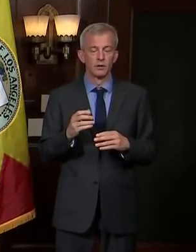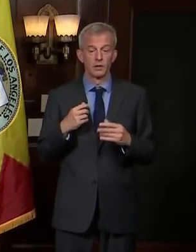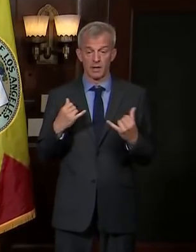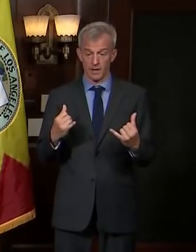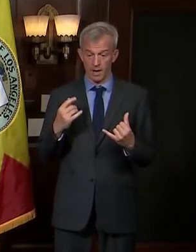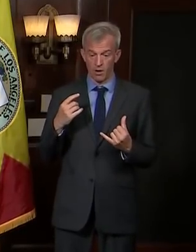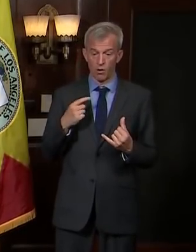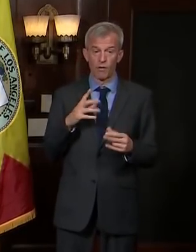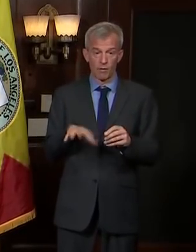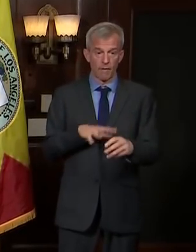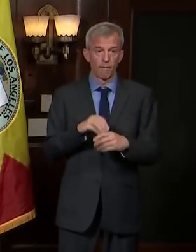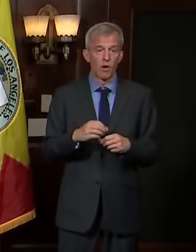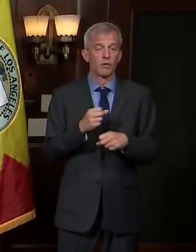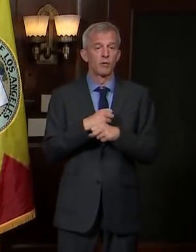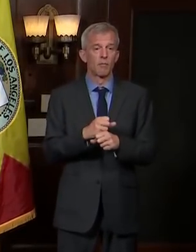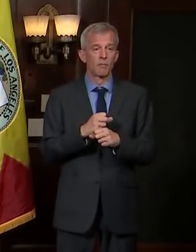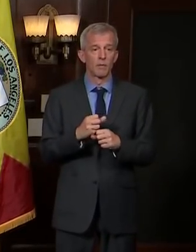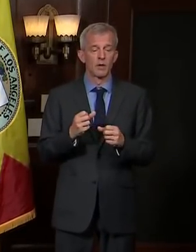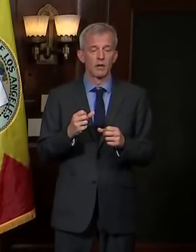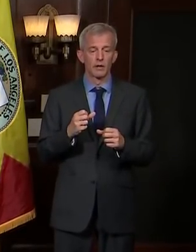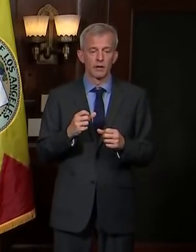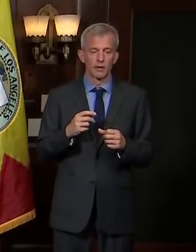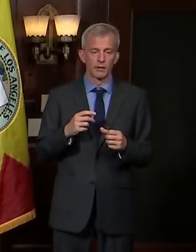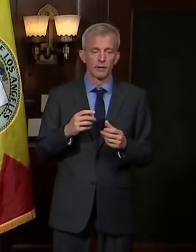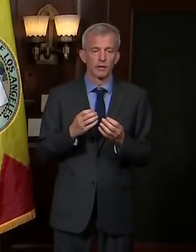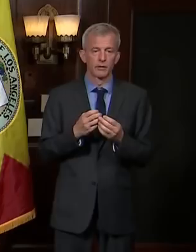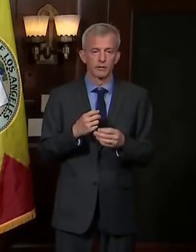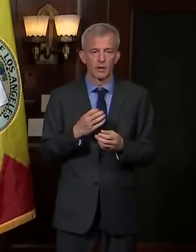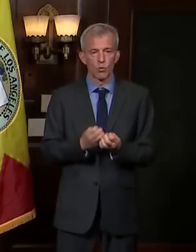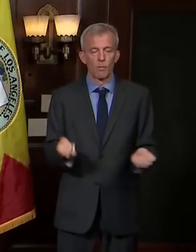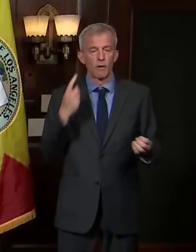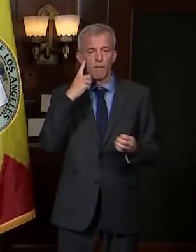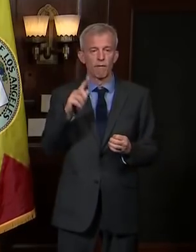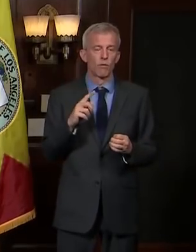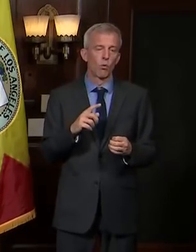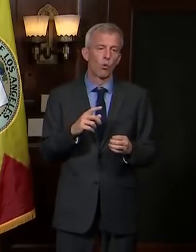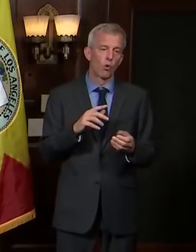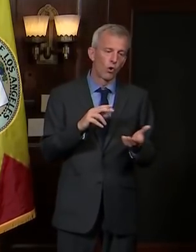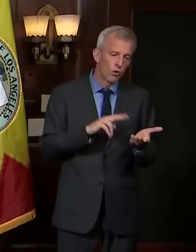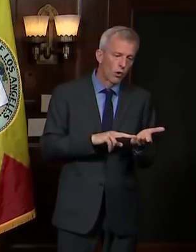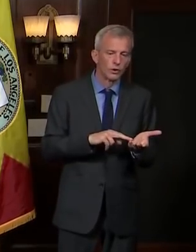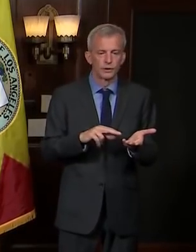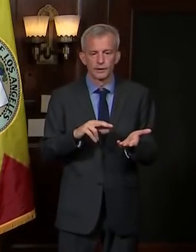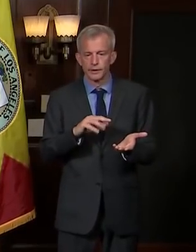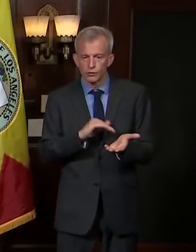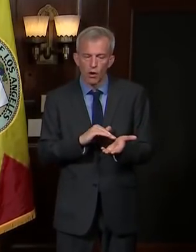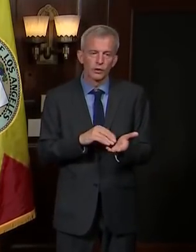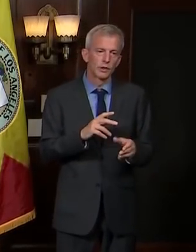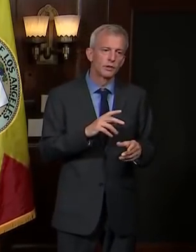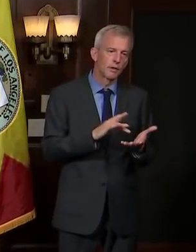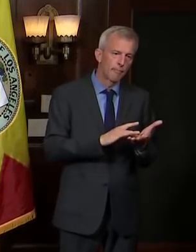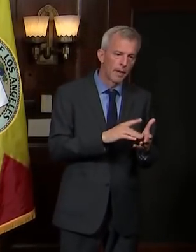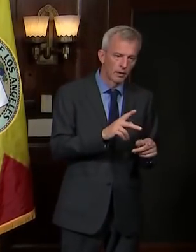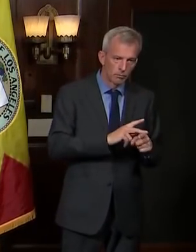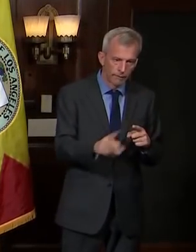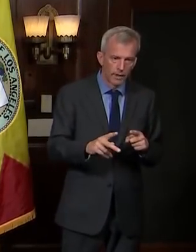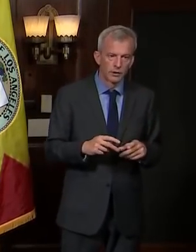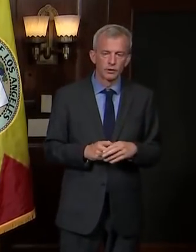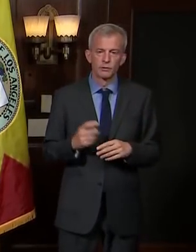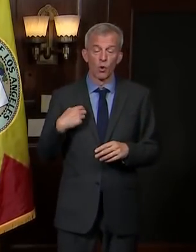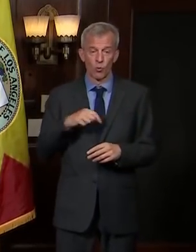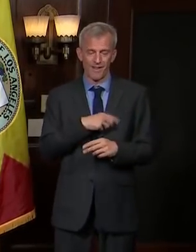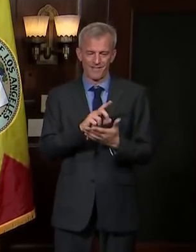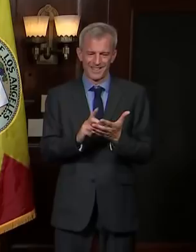personal protective equipment for healthcare professionals standing front and center in this crisis. We have designs for face shields ready to